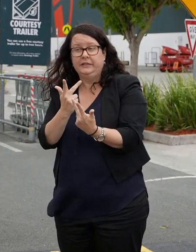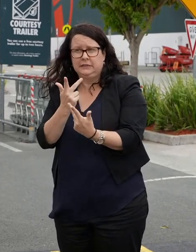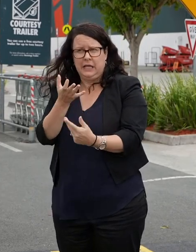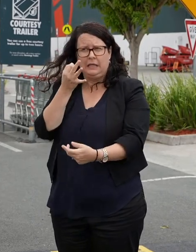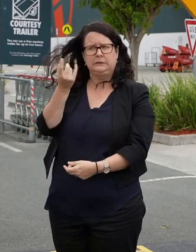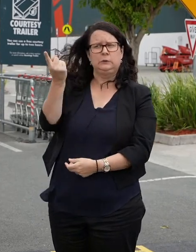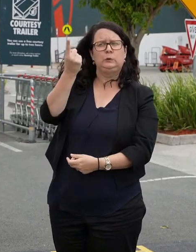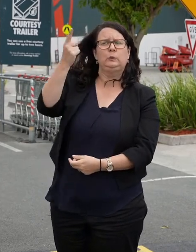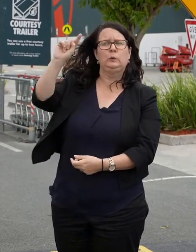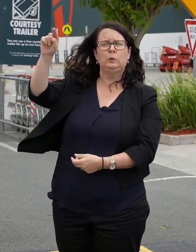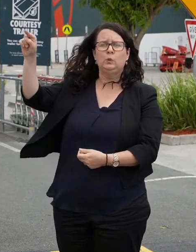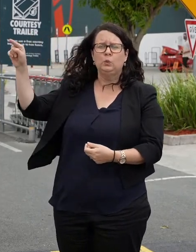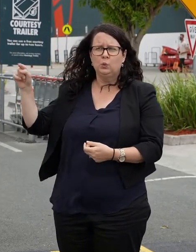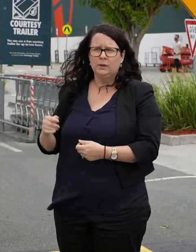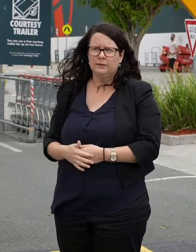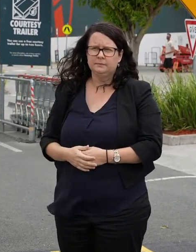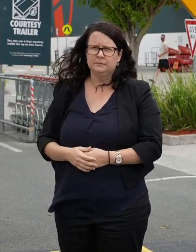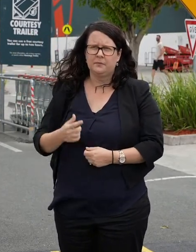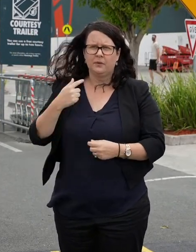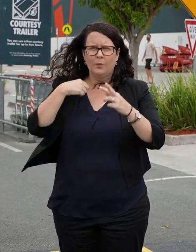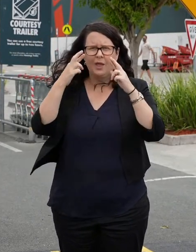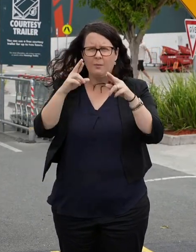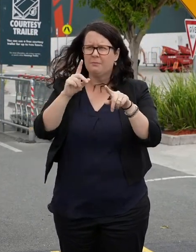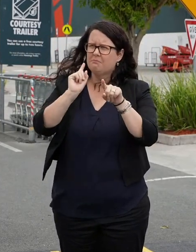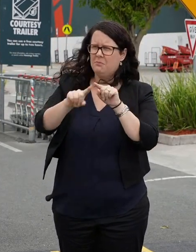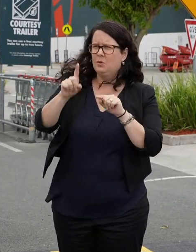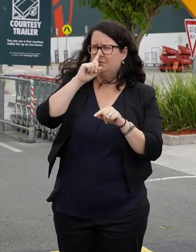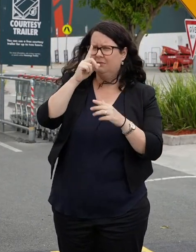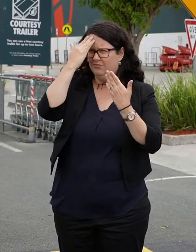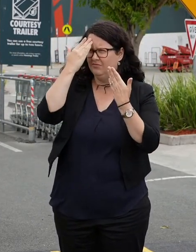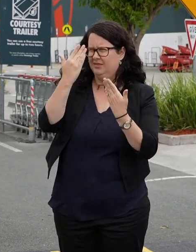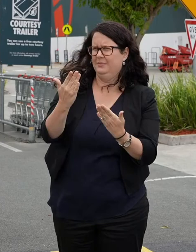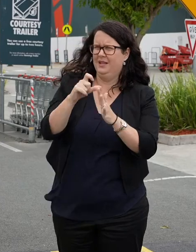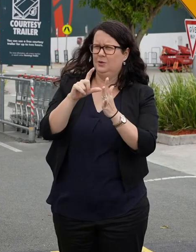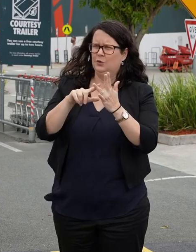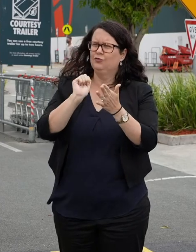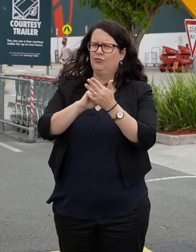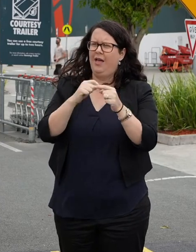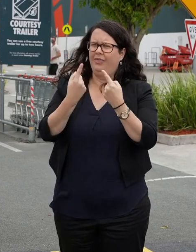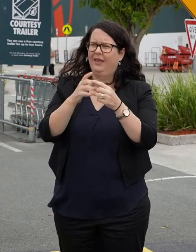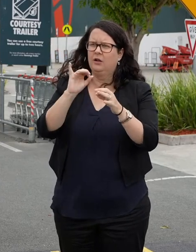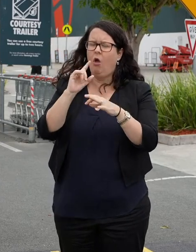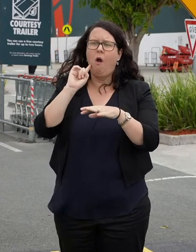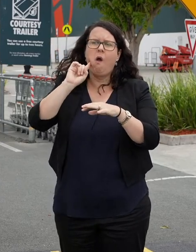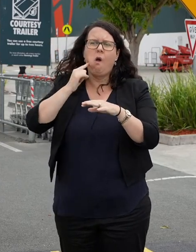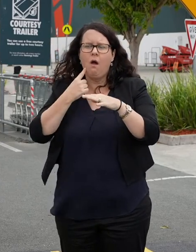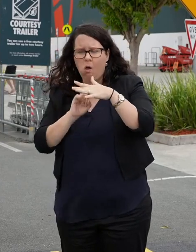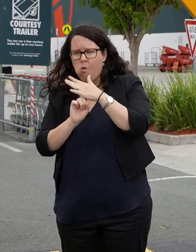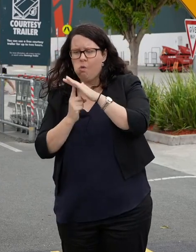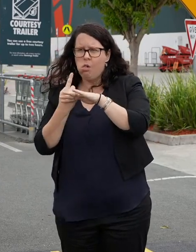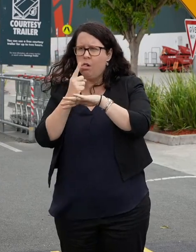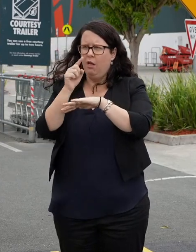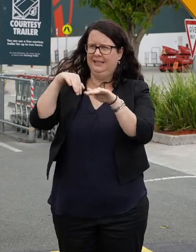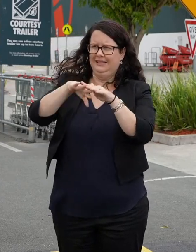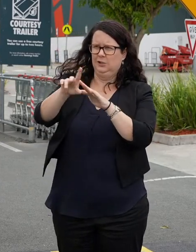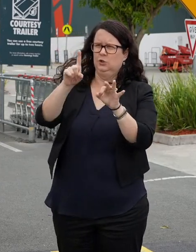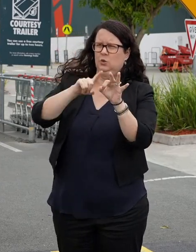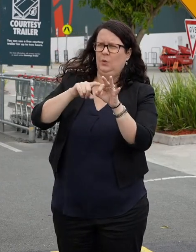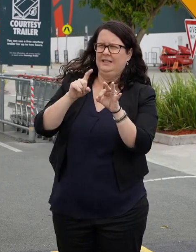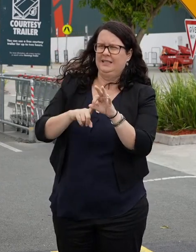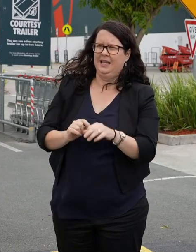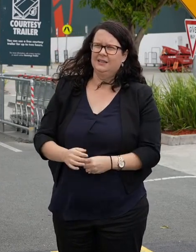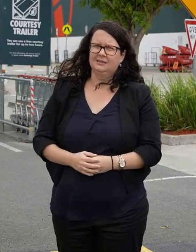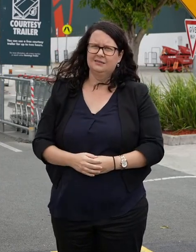would hope and we expect that majority of people are doing the right thing. But we've got to remember this whole system is based